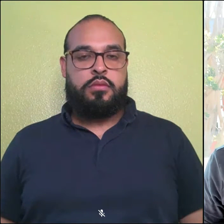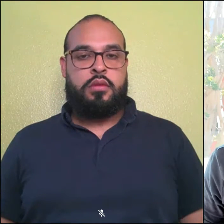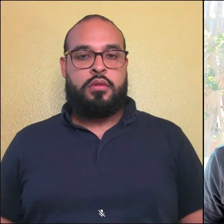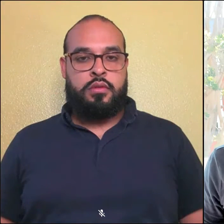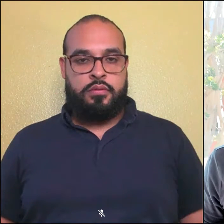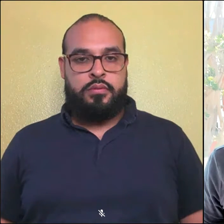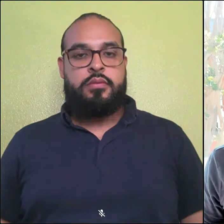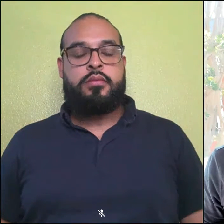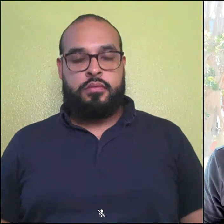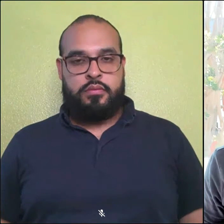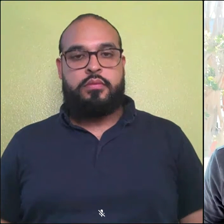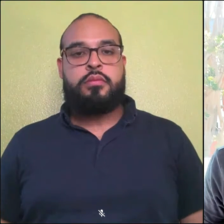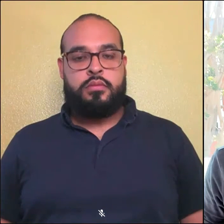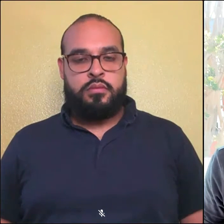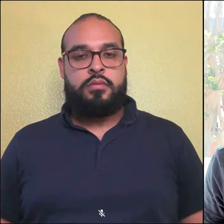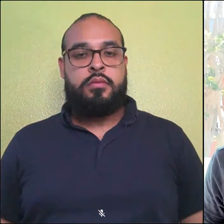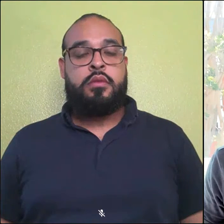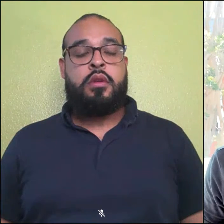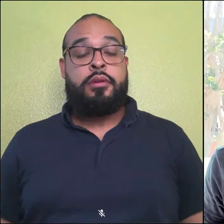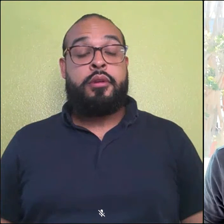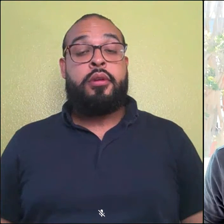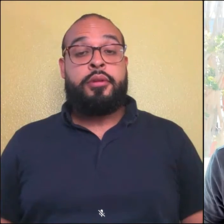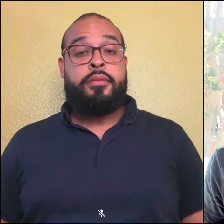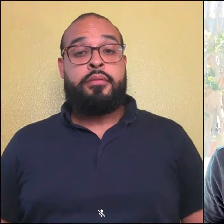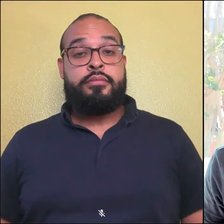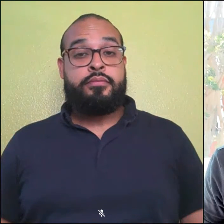And then what I'm doing now is just sending